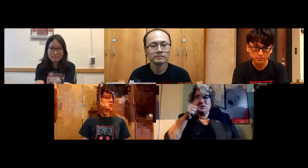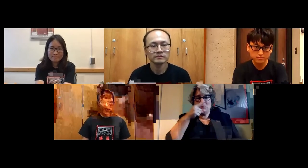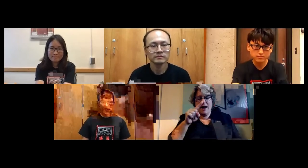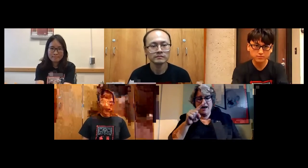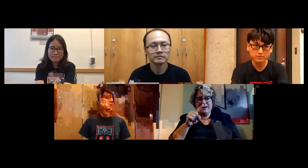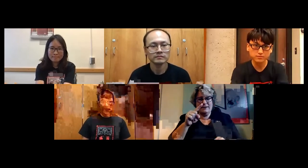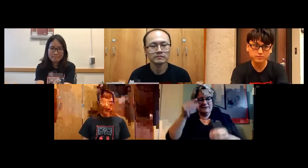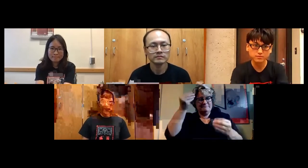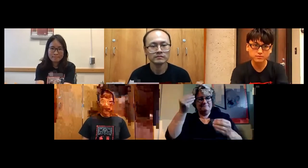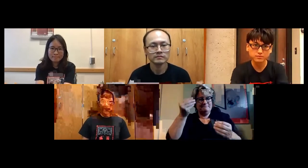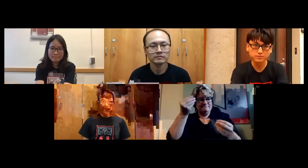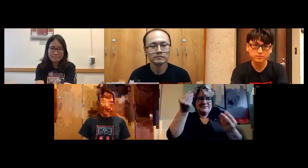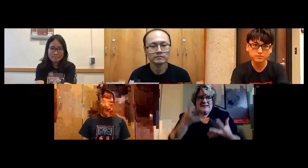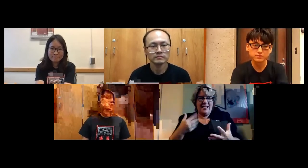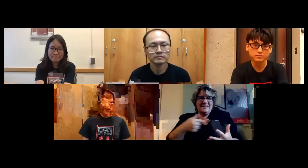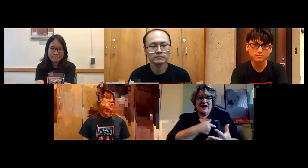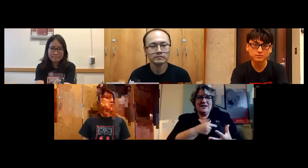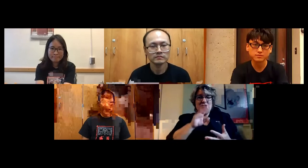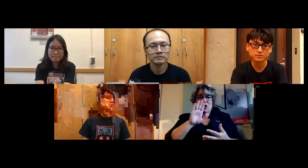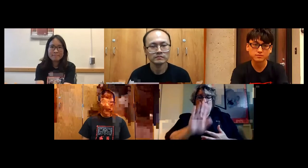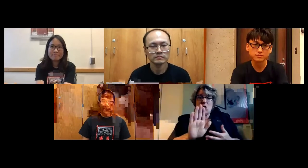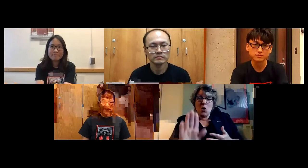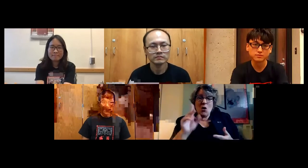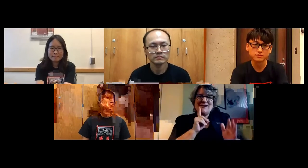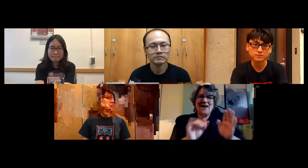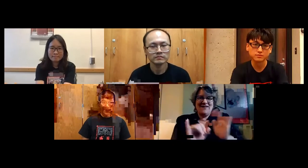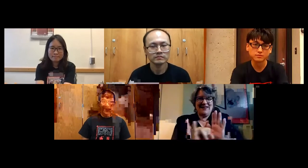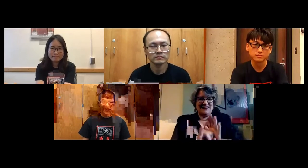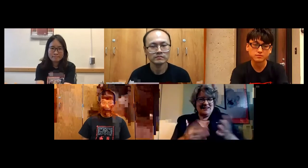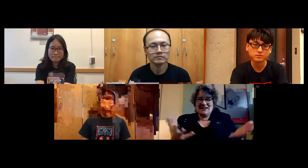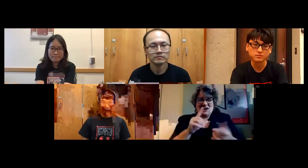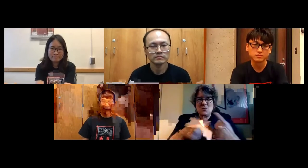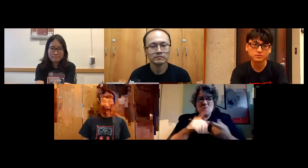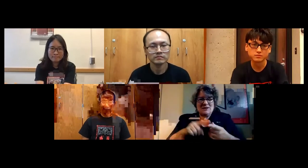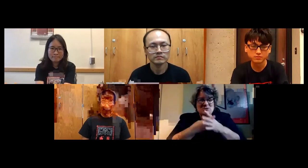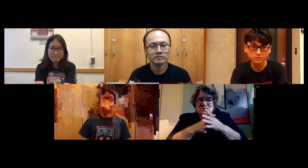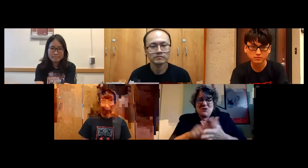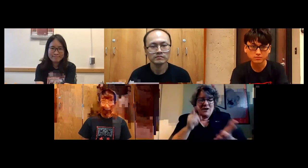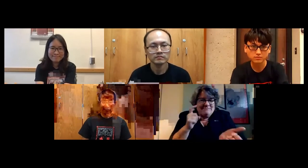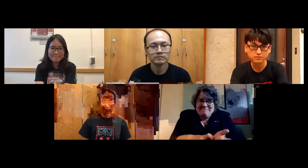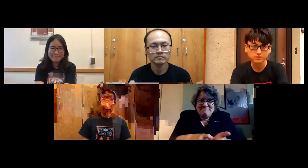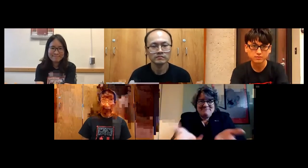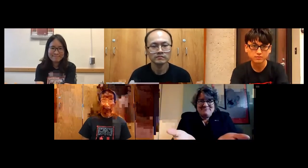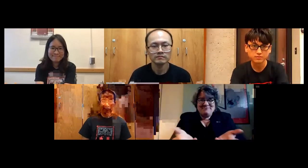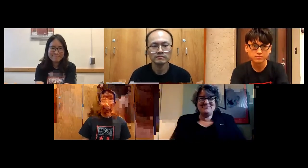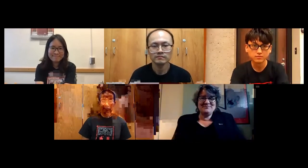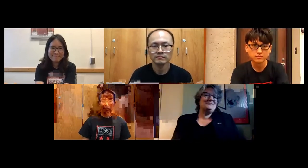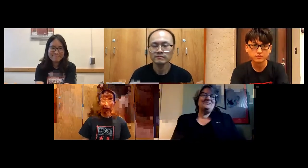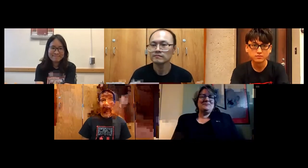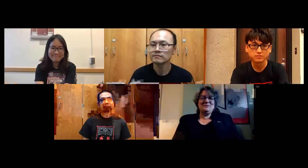So Jiqian, for your story, can you tell us your deaf identity? When did it start? When did you notice